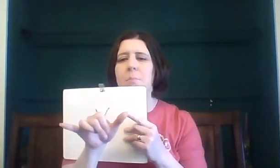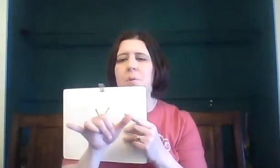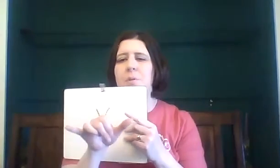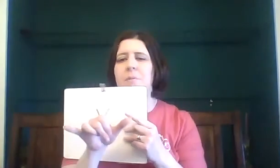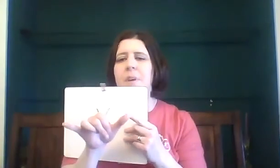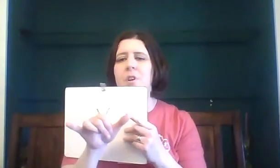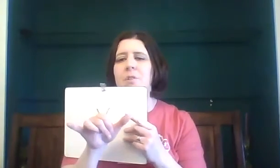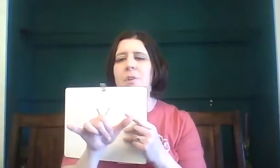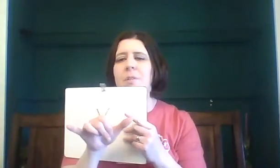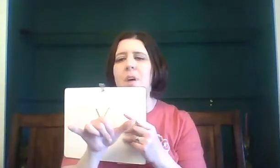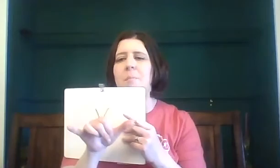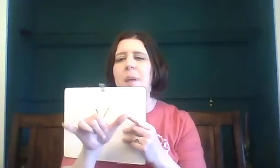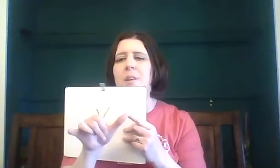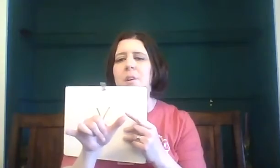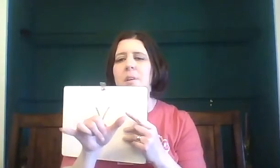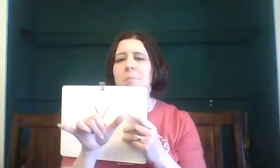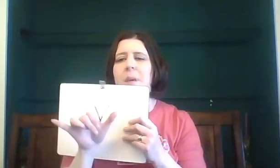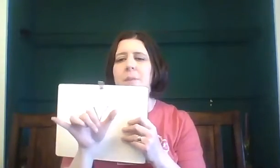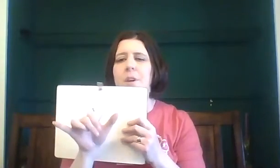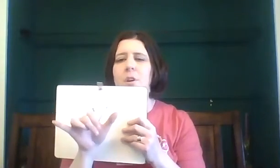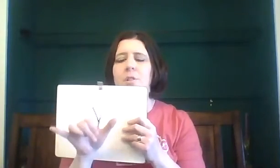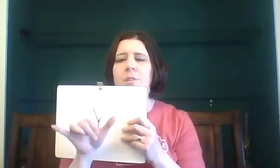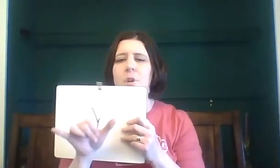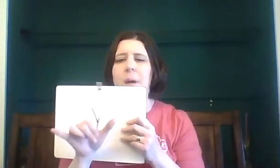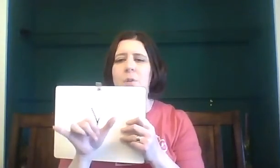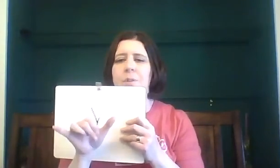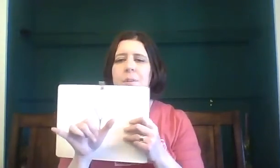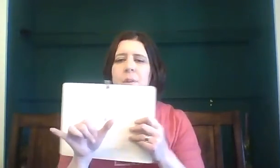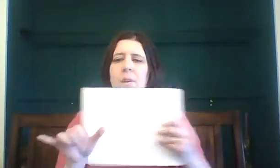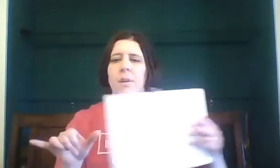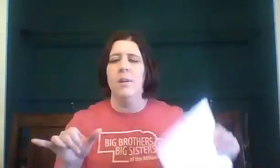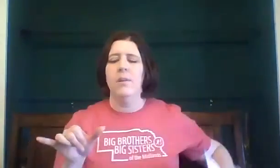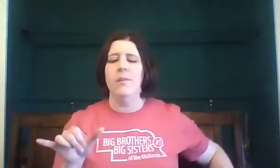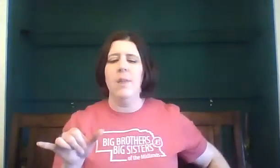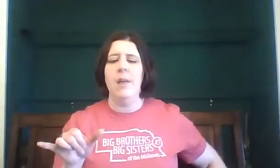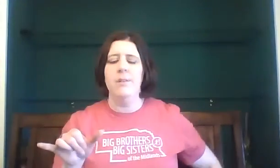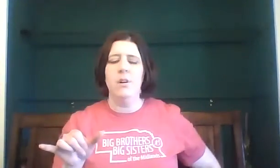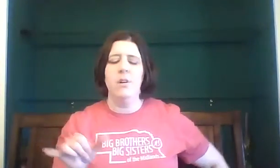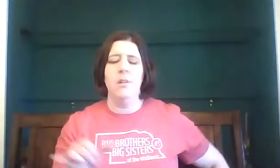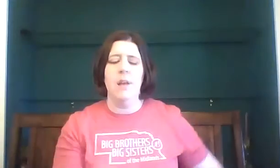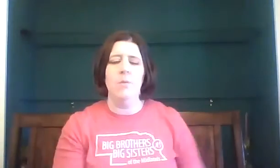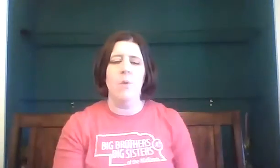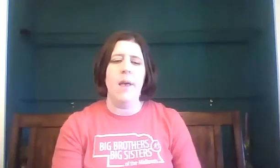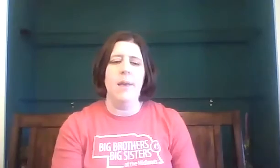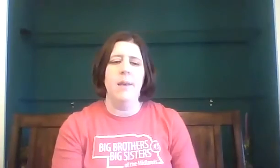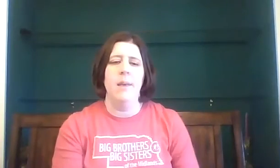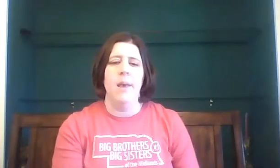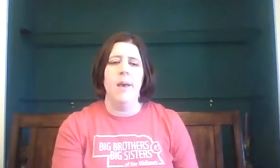both fingers, your thumb and your pinky finger just go out. So that's your letter Y. And